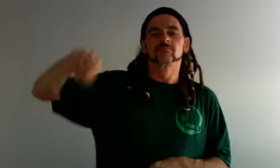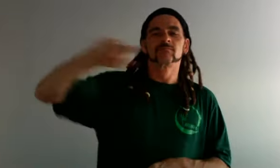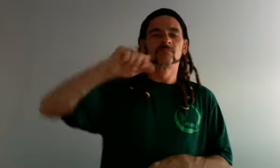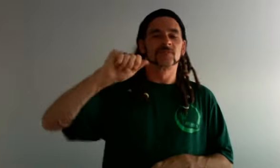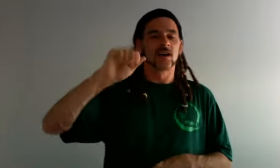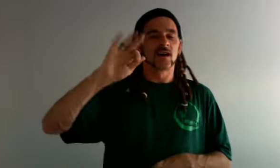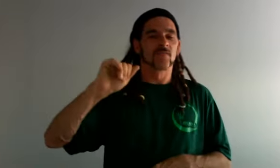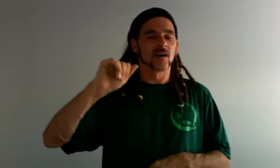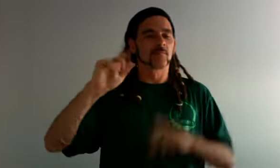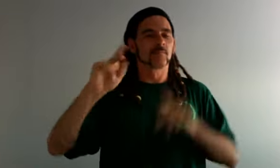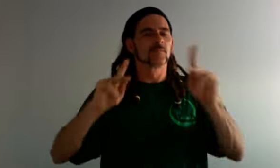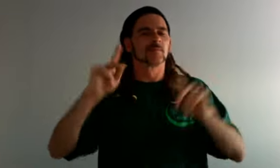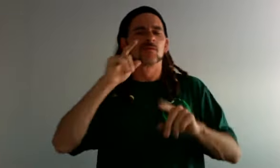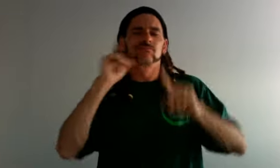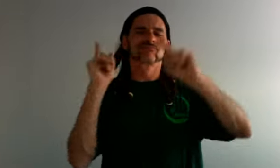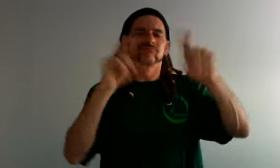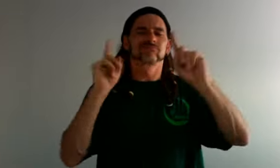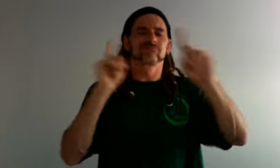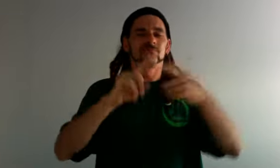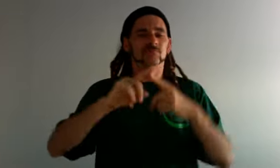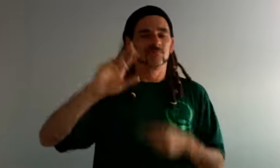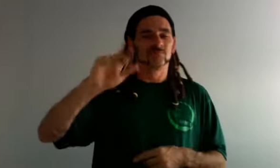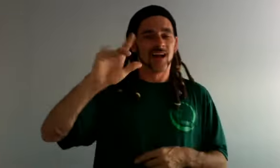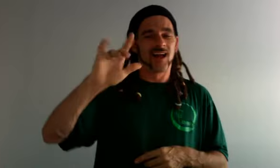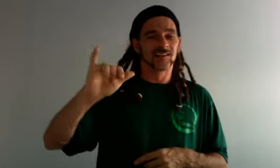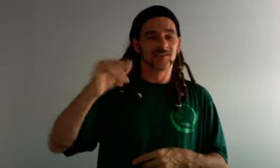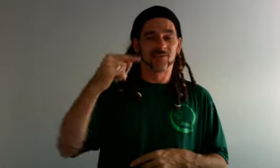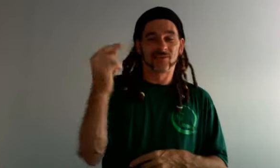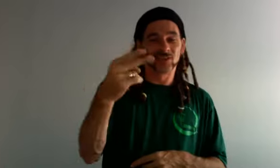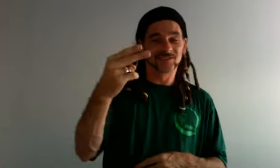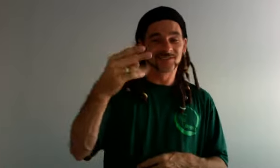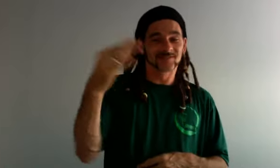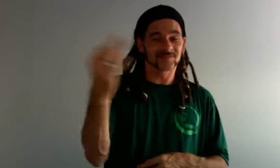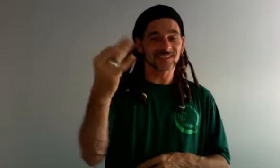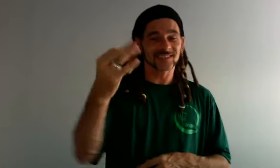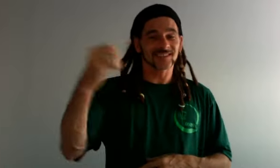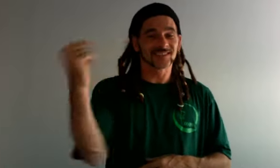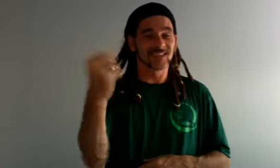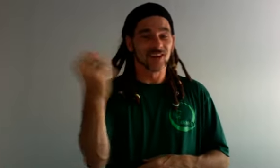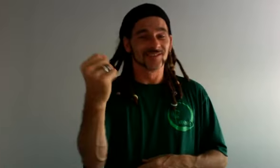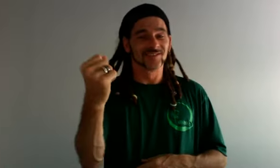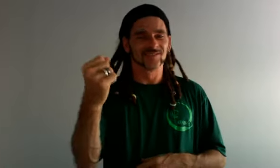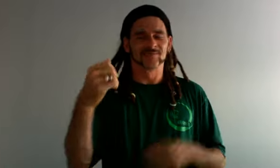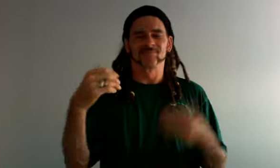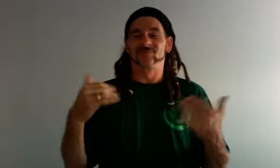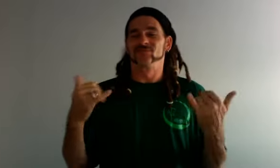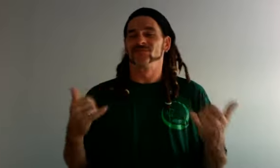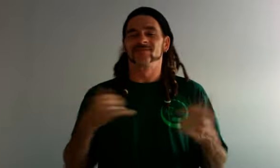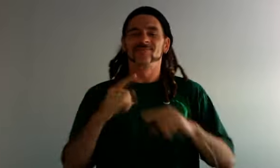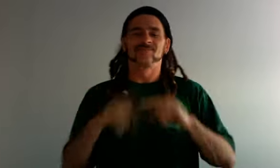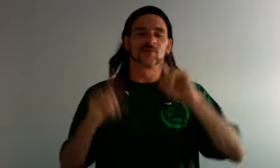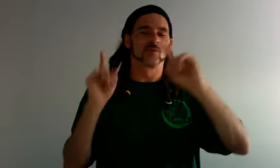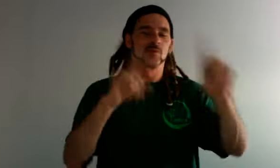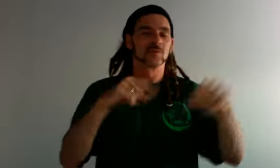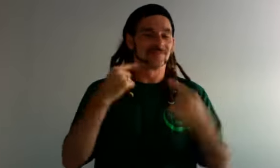hypocrite, a faggot, a hate-monger. I was just as evil as any one of the rest of us. I wasn't always